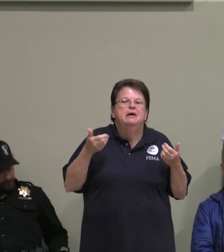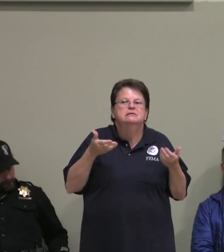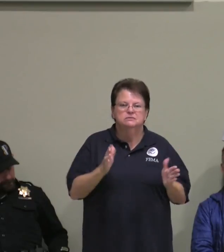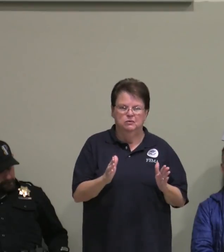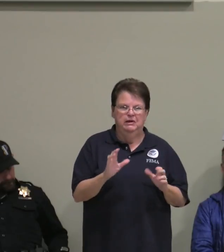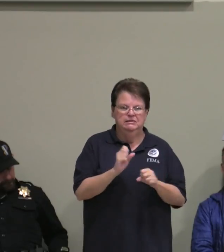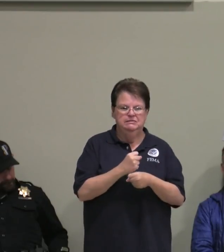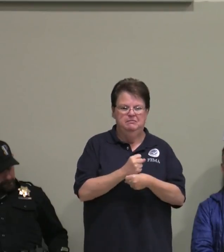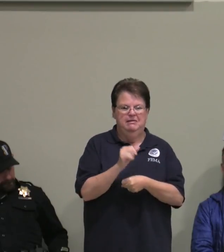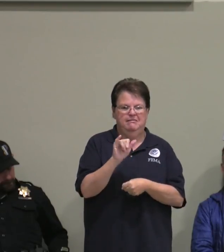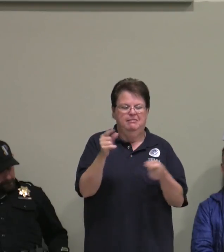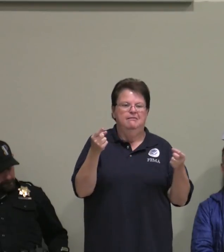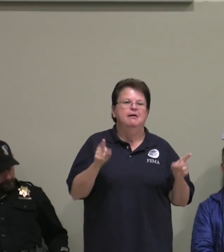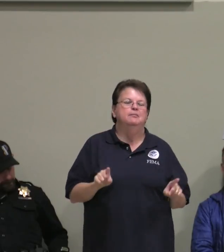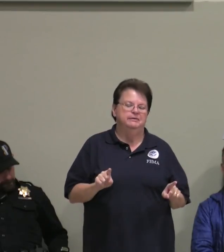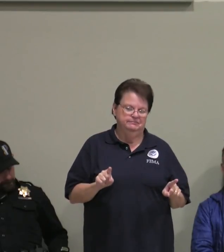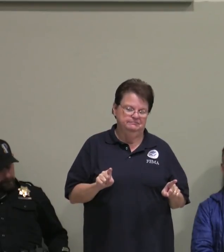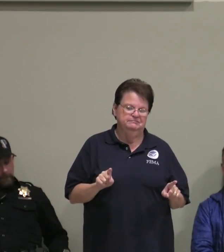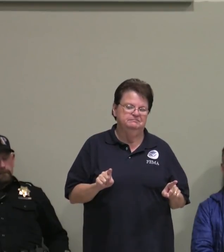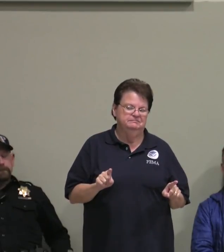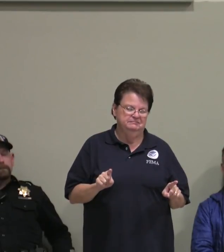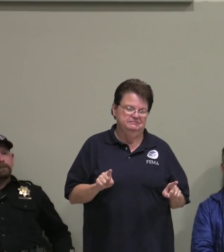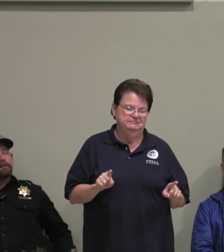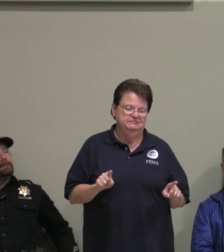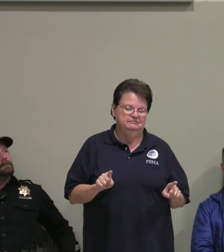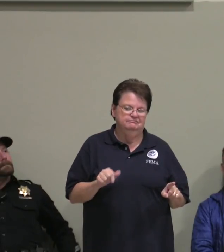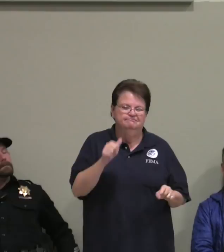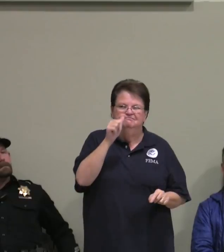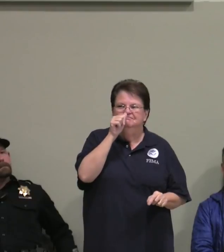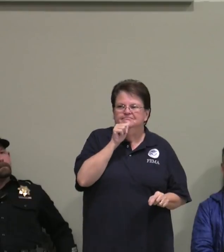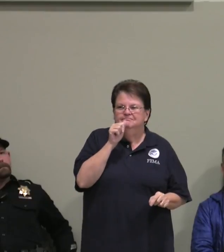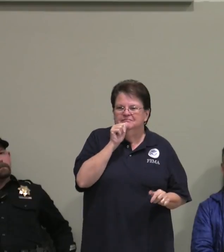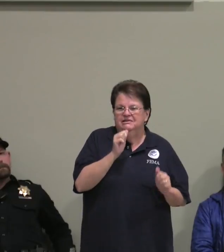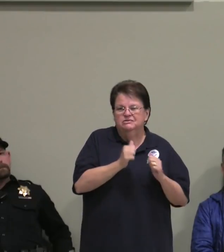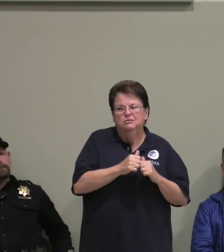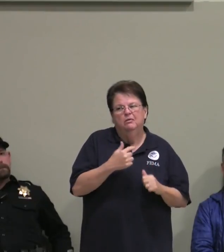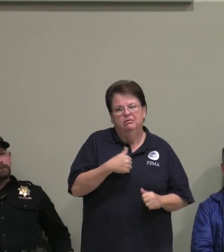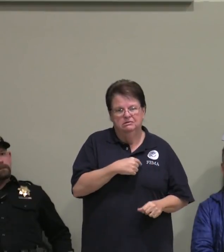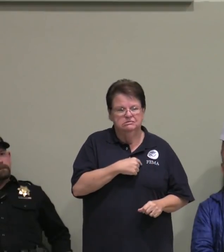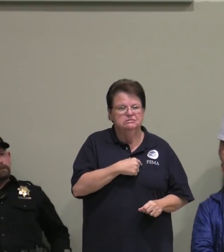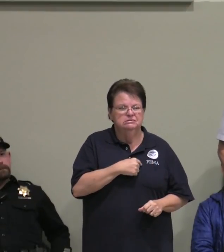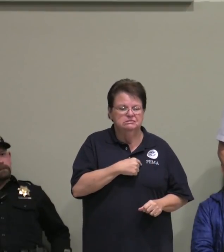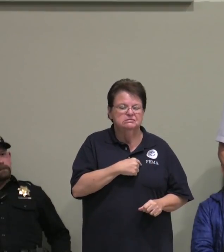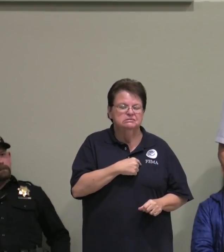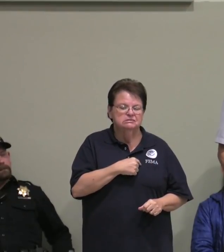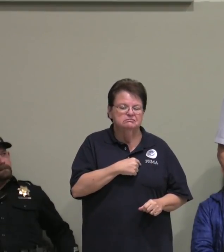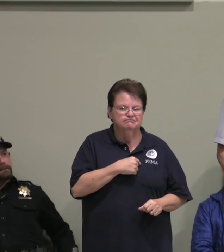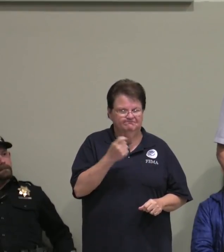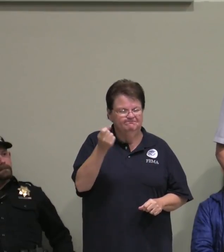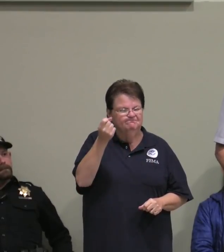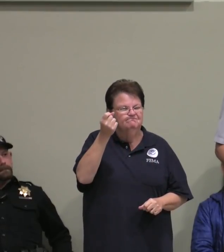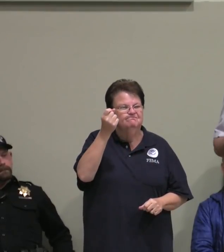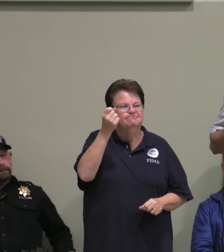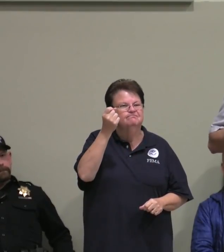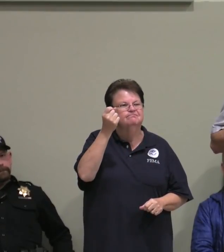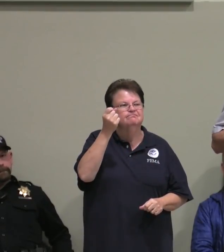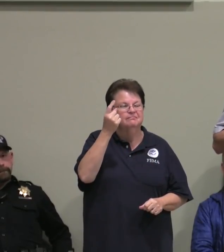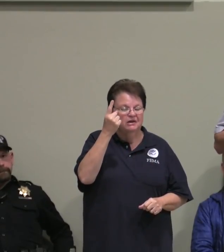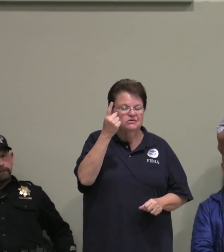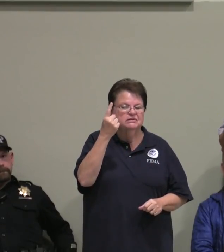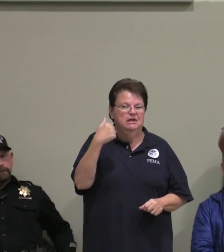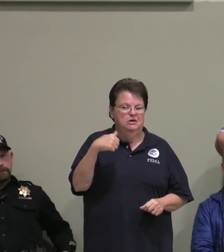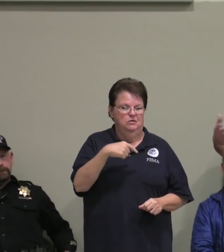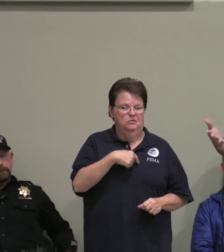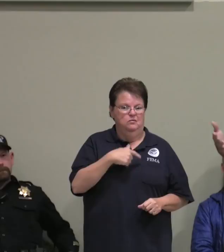make that happen. So be patient with us. Understand that we have